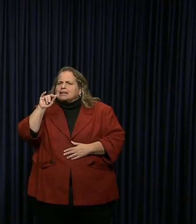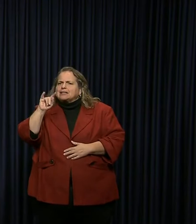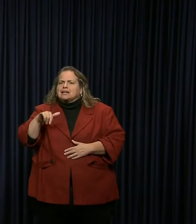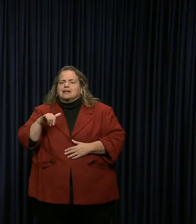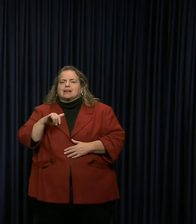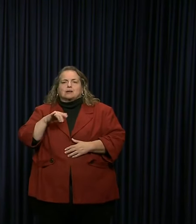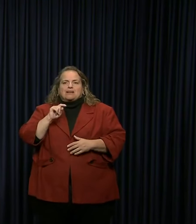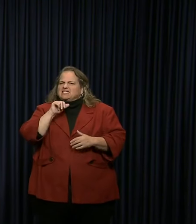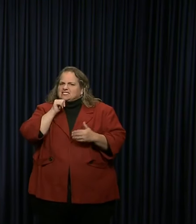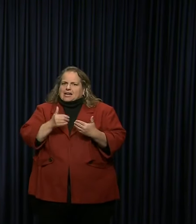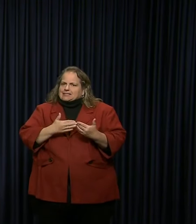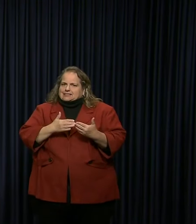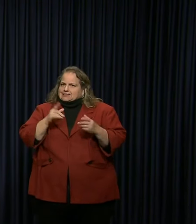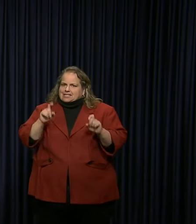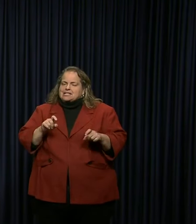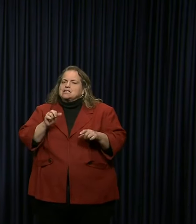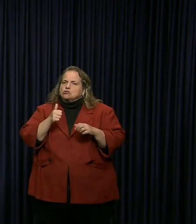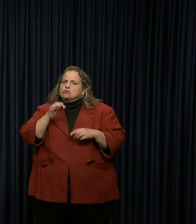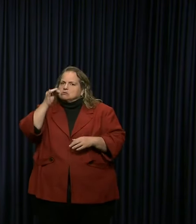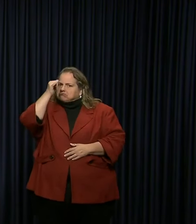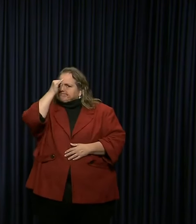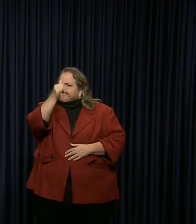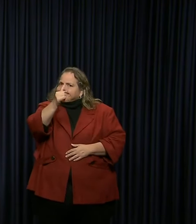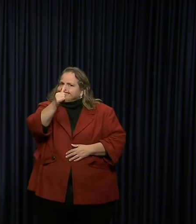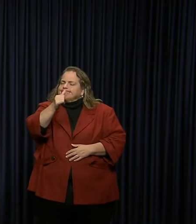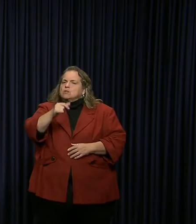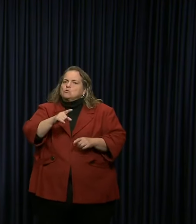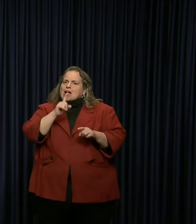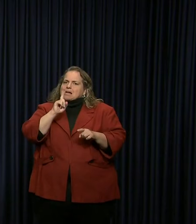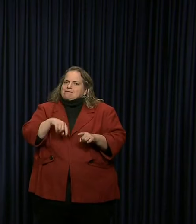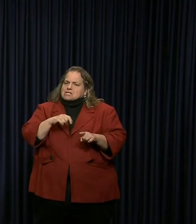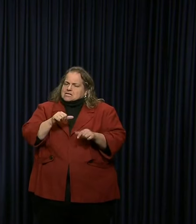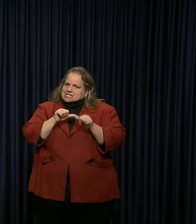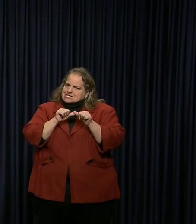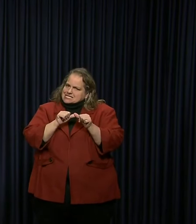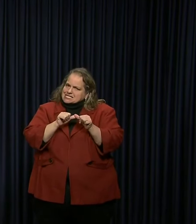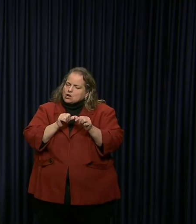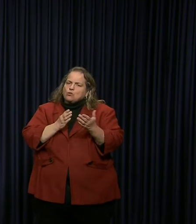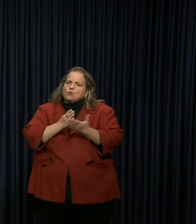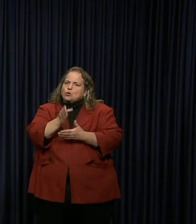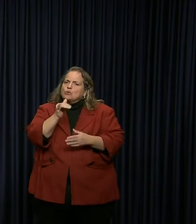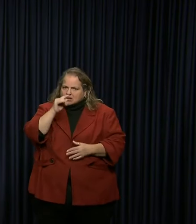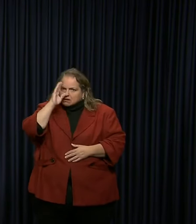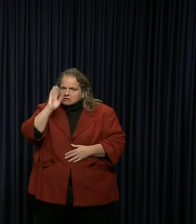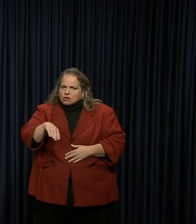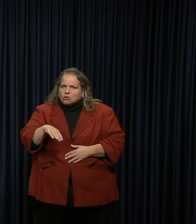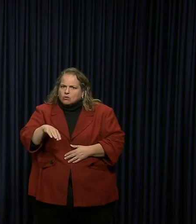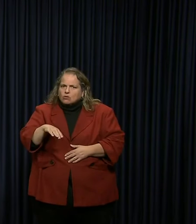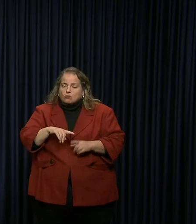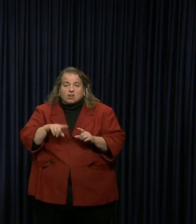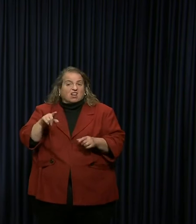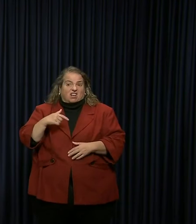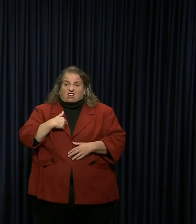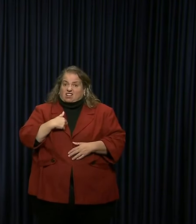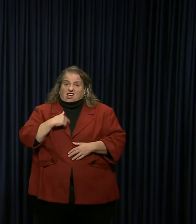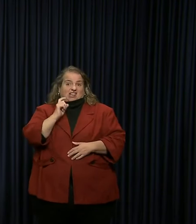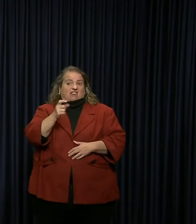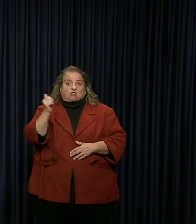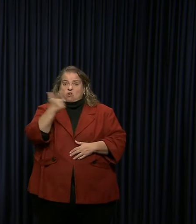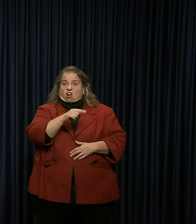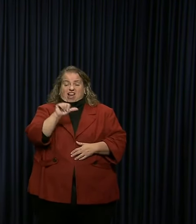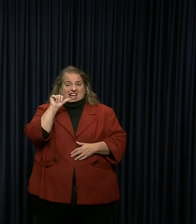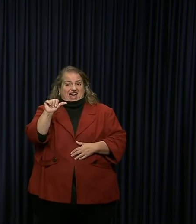long. And we got to make sure that we do what it takes to get through it. But let me tell you, you got an A at